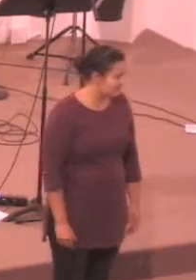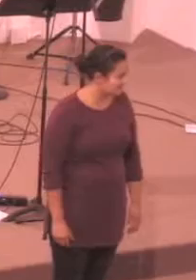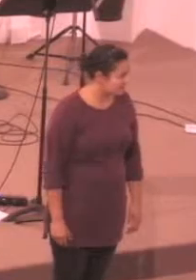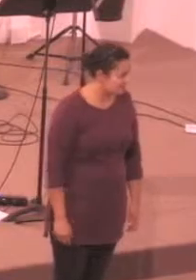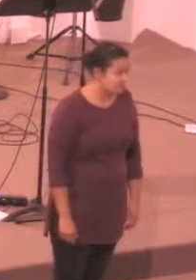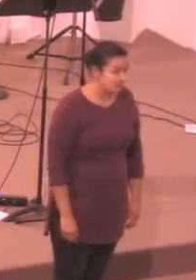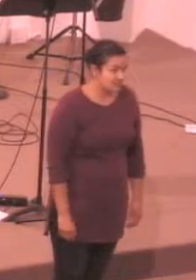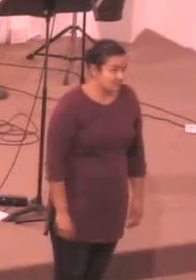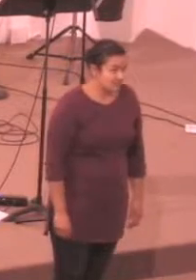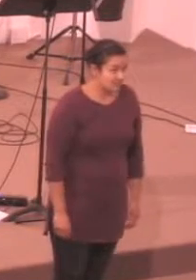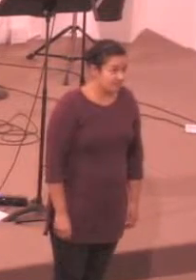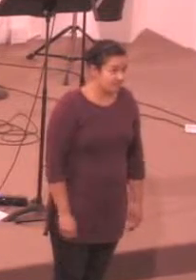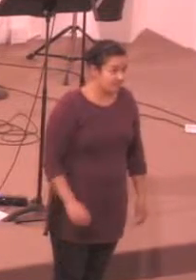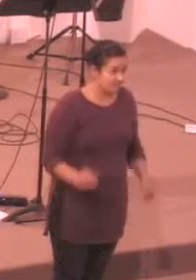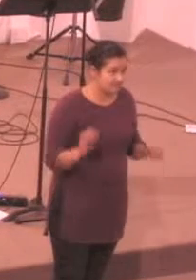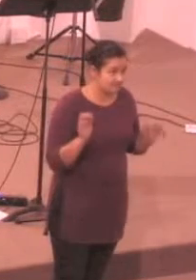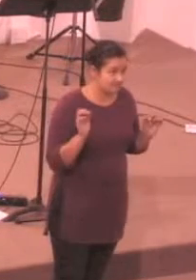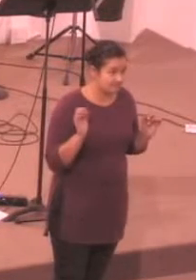Okay.